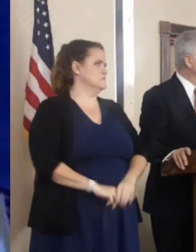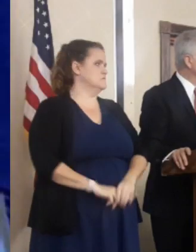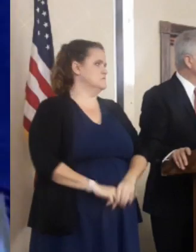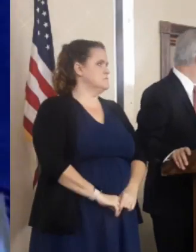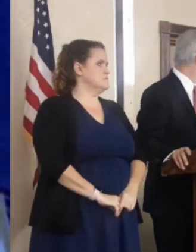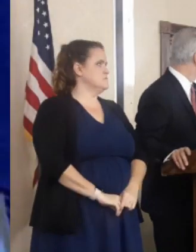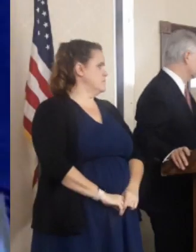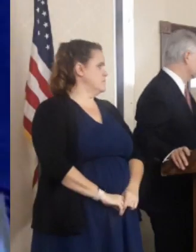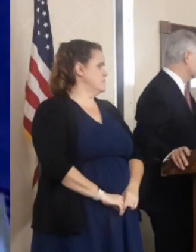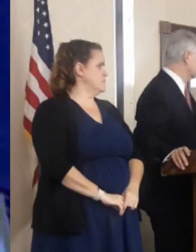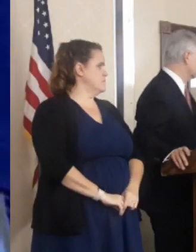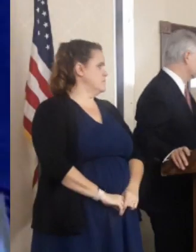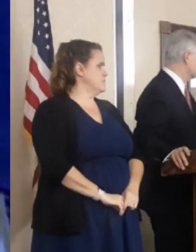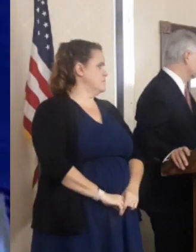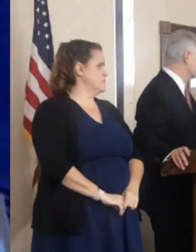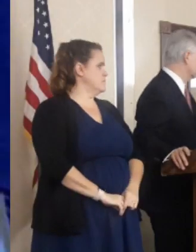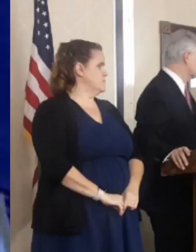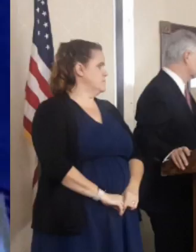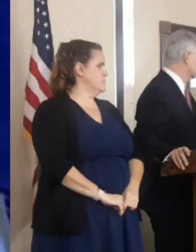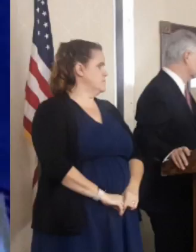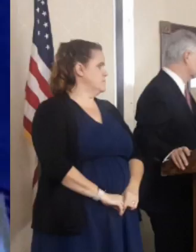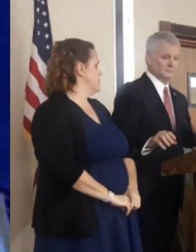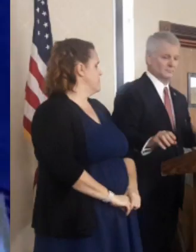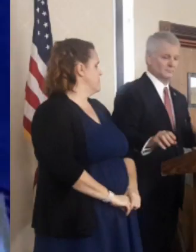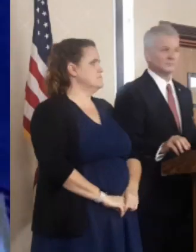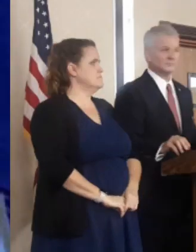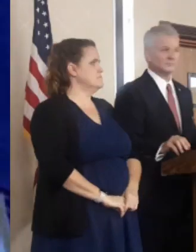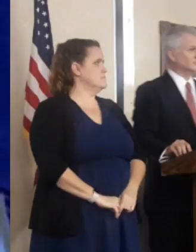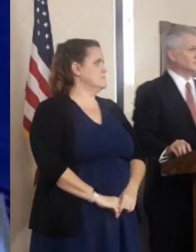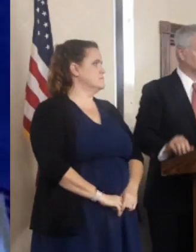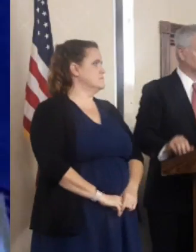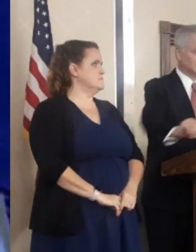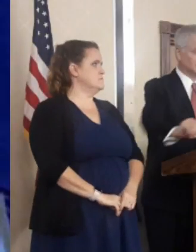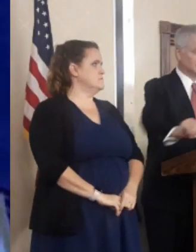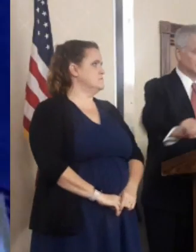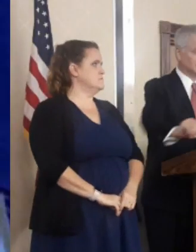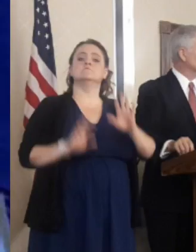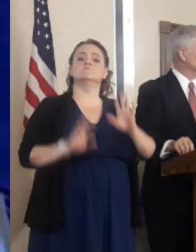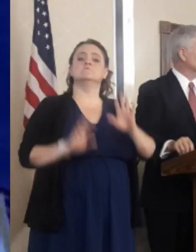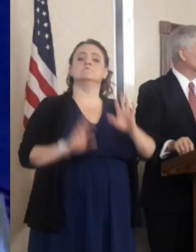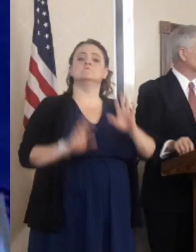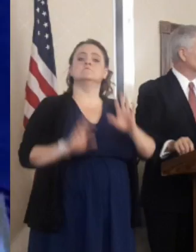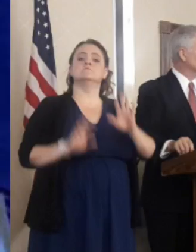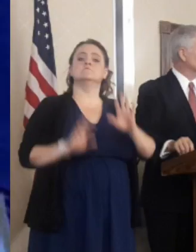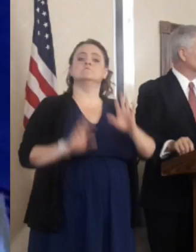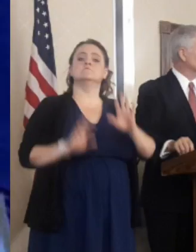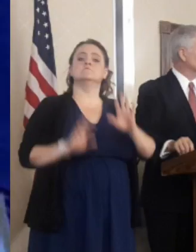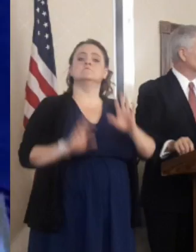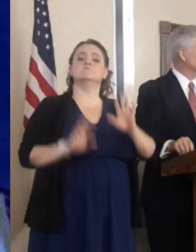On number 2, I would like to reinstate number 2,